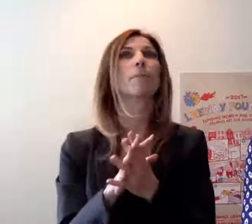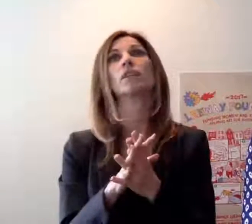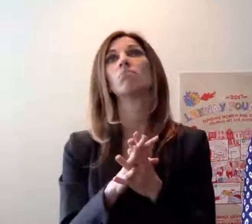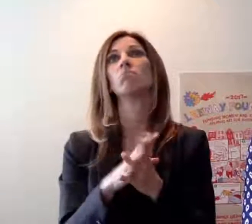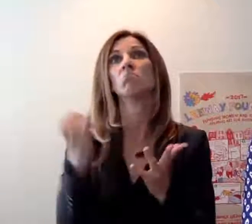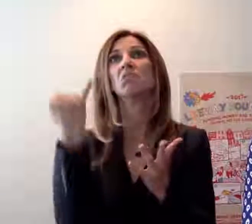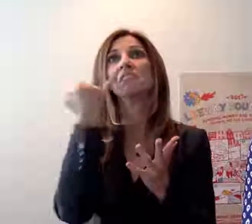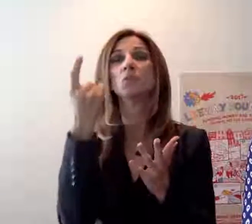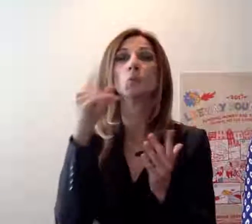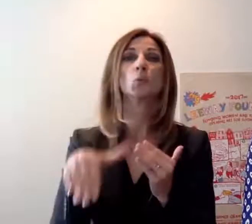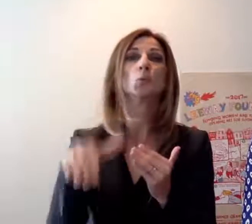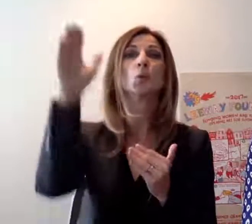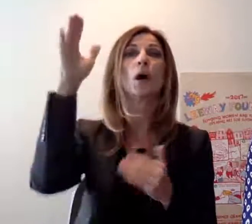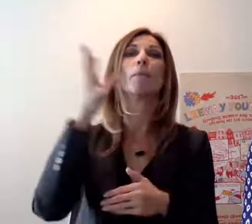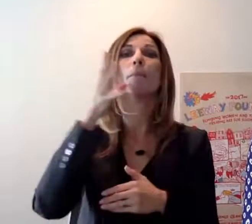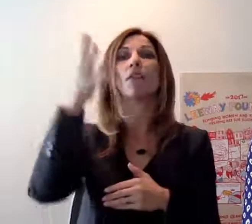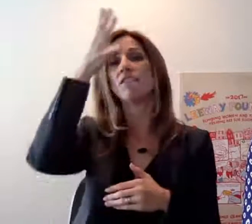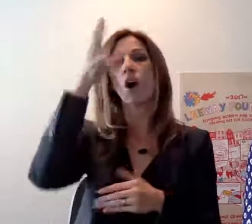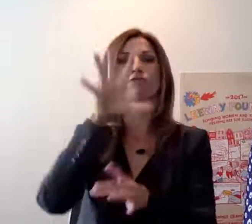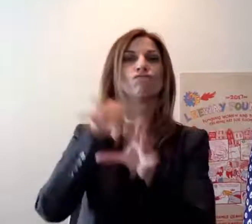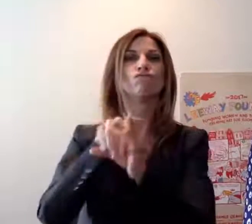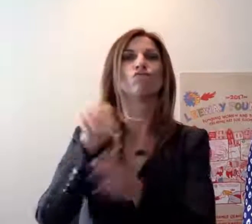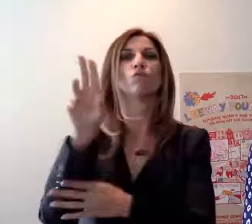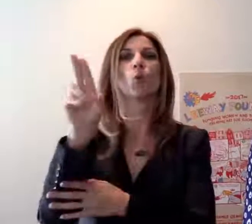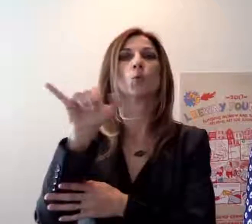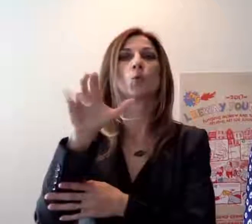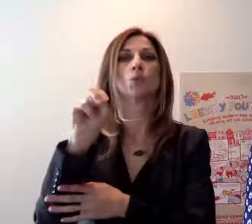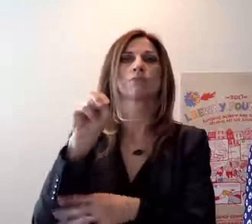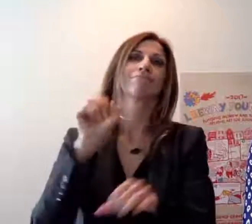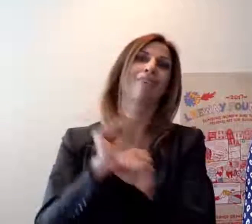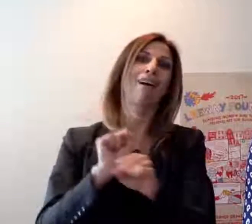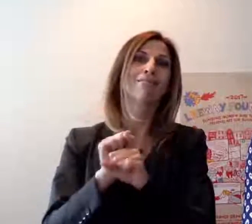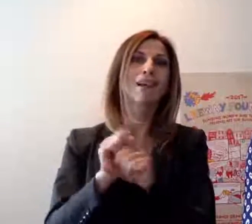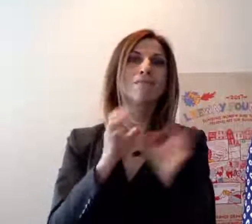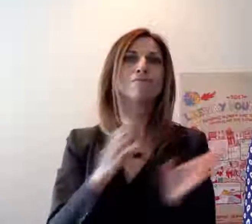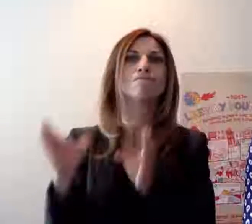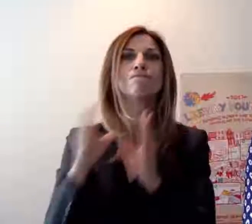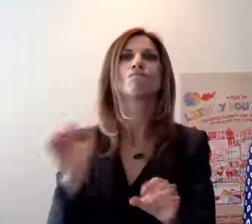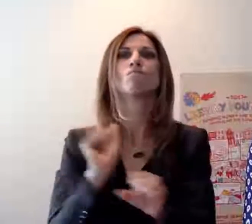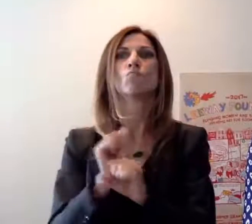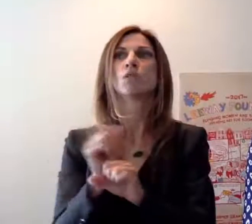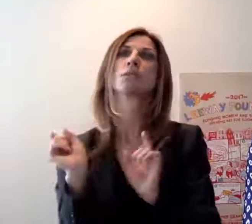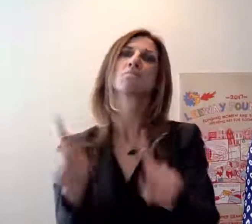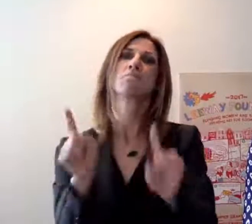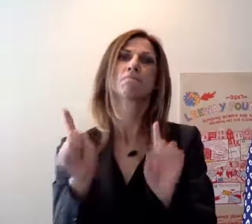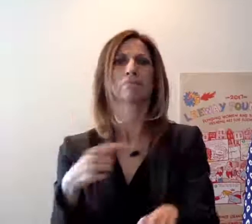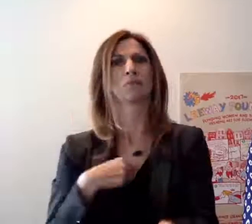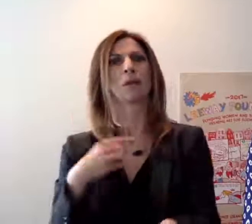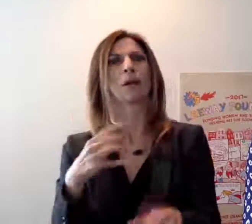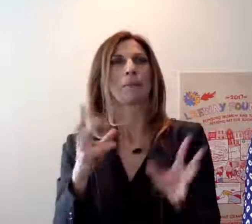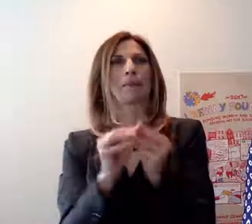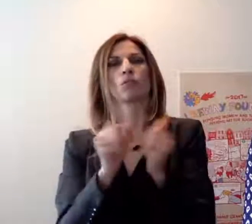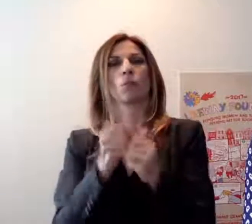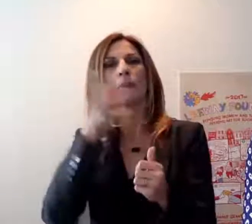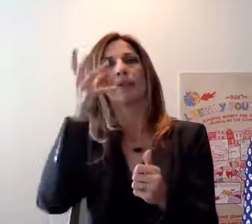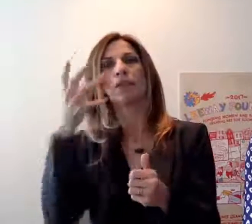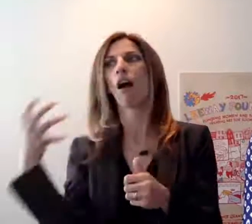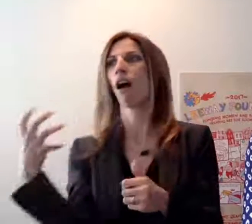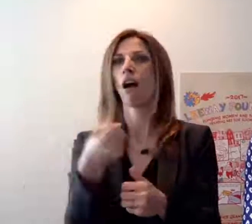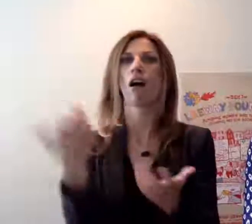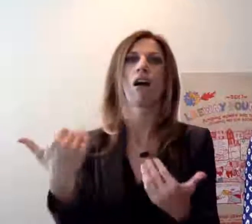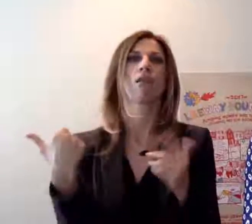grew up, your parents were in the union and they were labor organizers, and so you grew up going to meetings, and that gave you a sense of